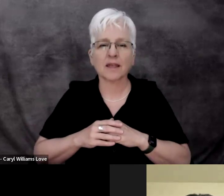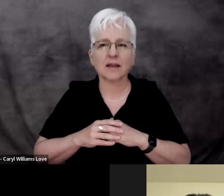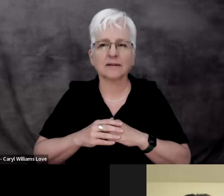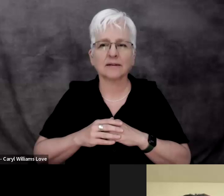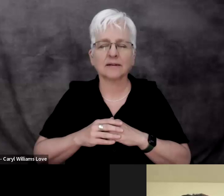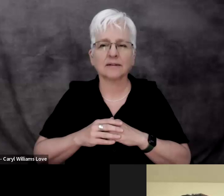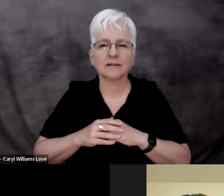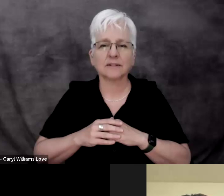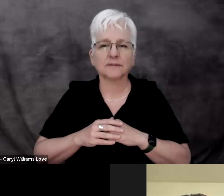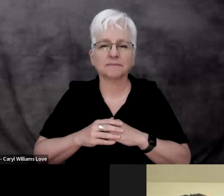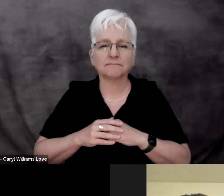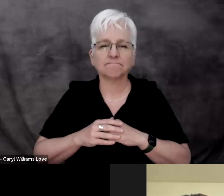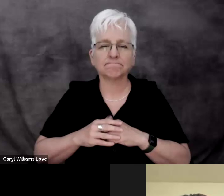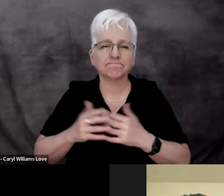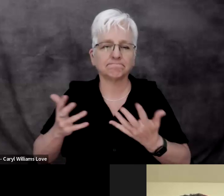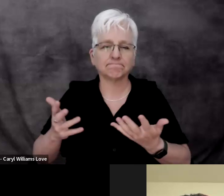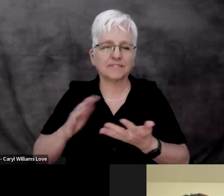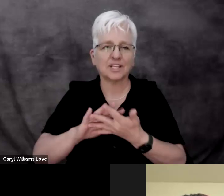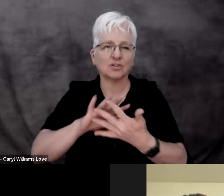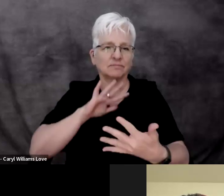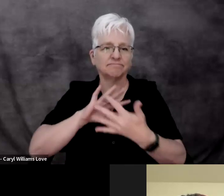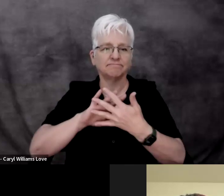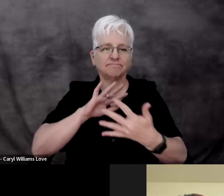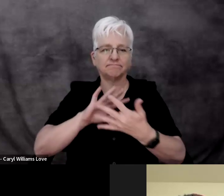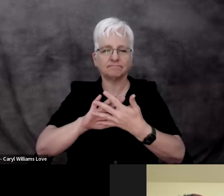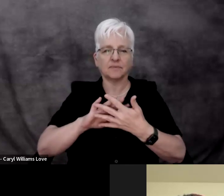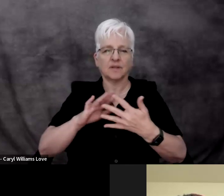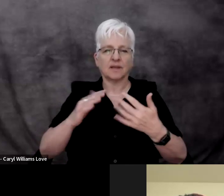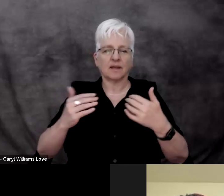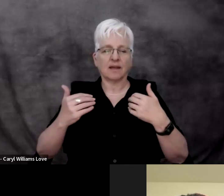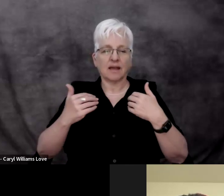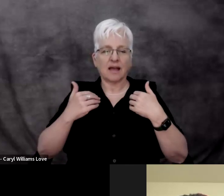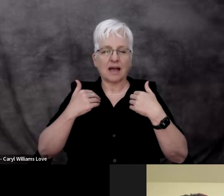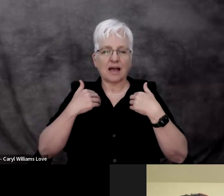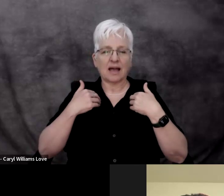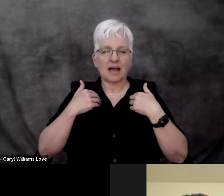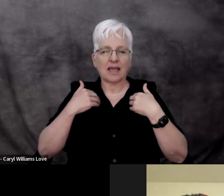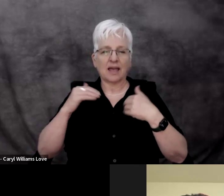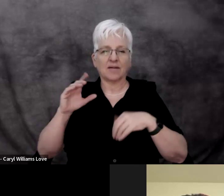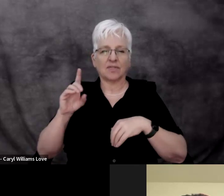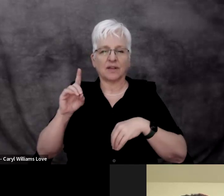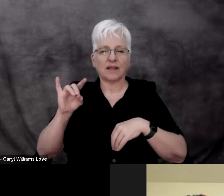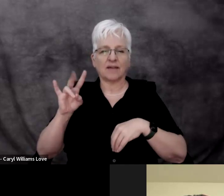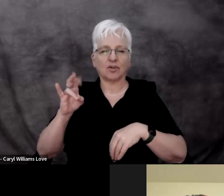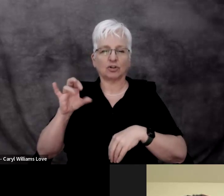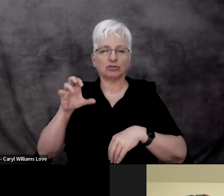disorders. And we also have a crisis diversion program, bed-based program.